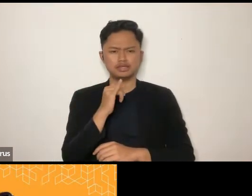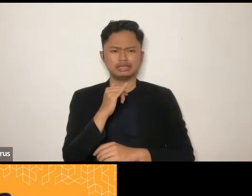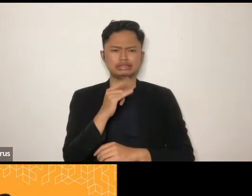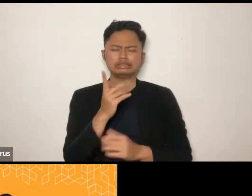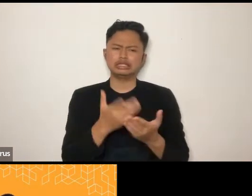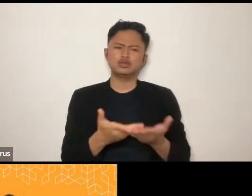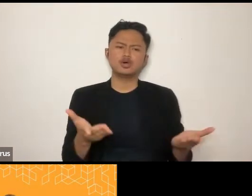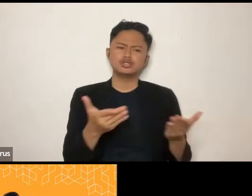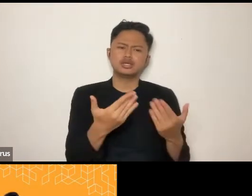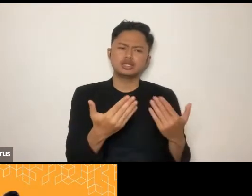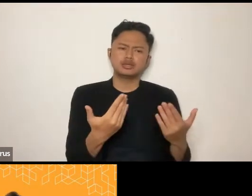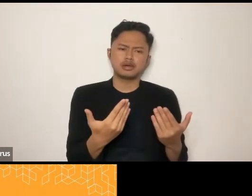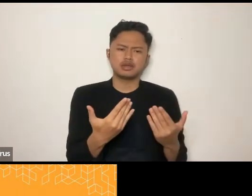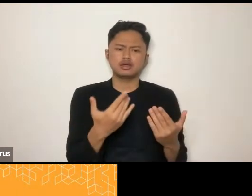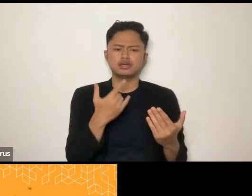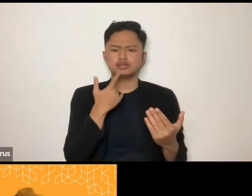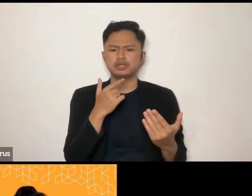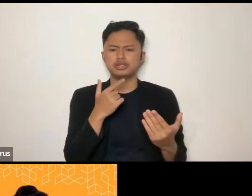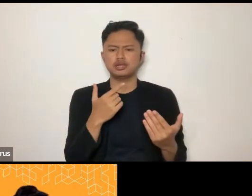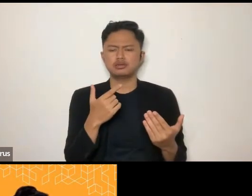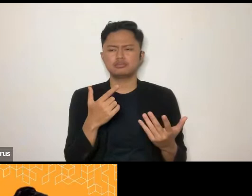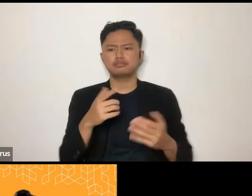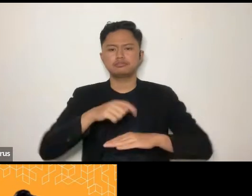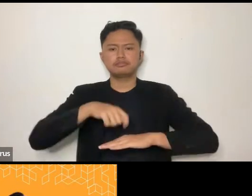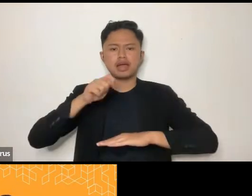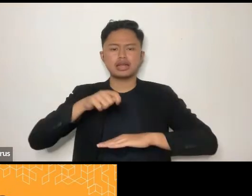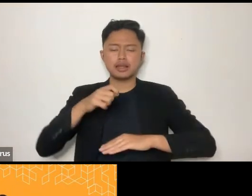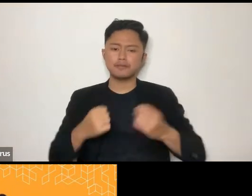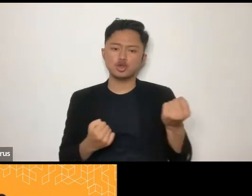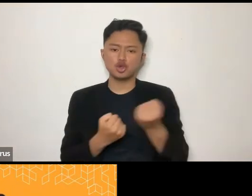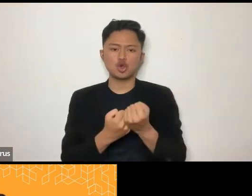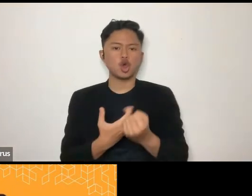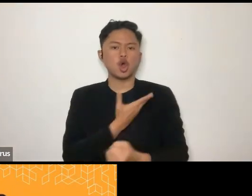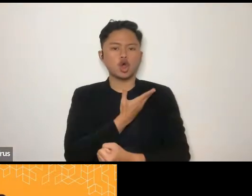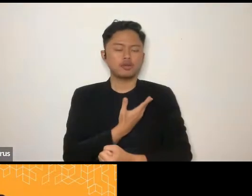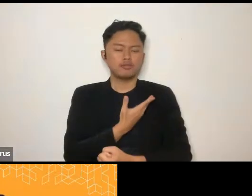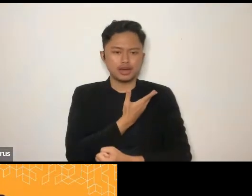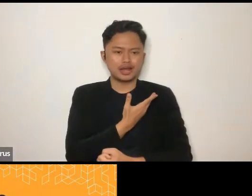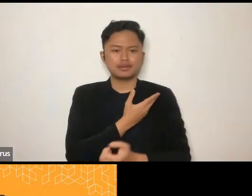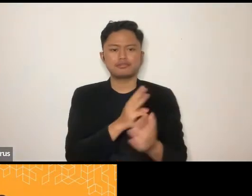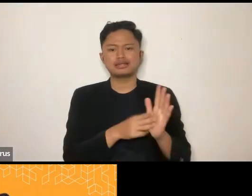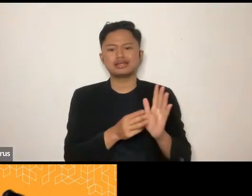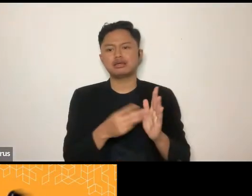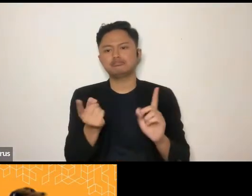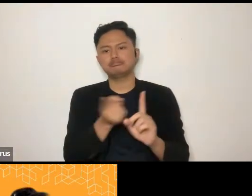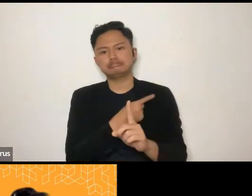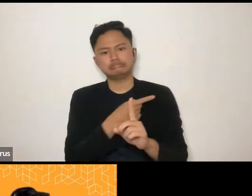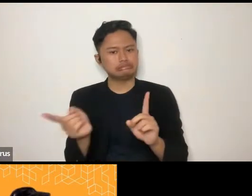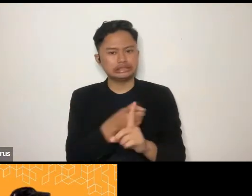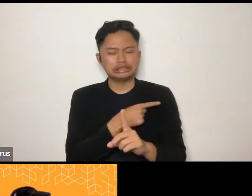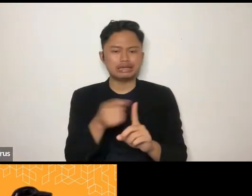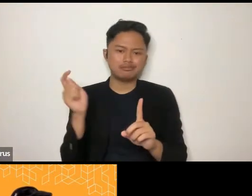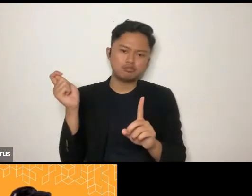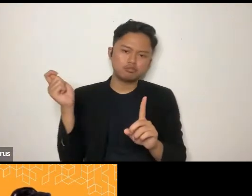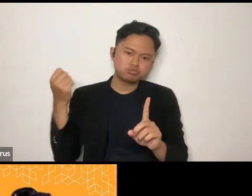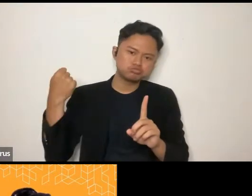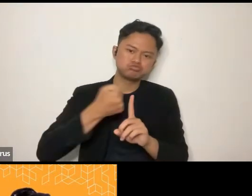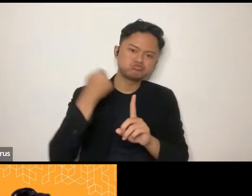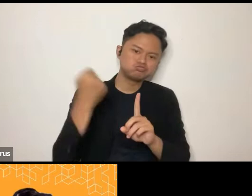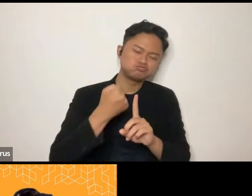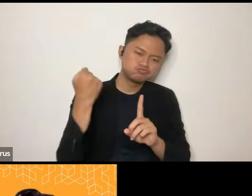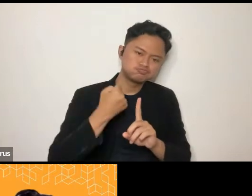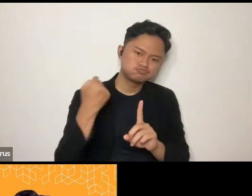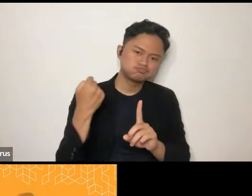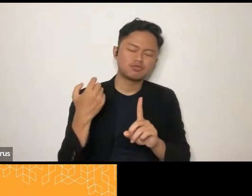can support the victim of arbitrary arrest and torture, and he's also talking about a